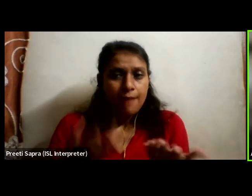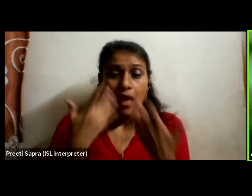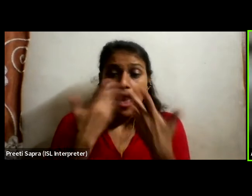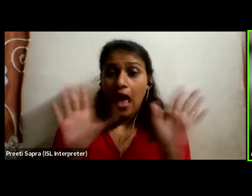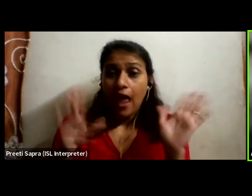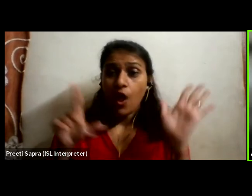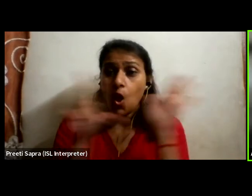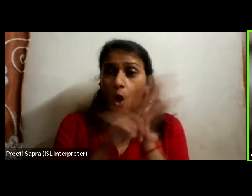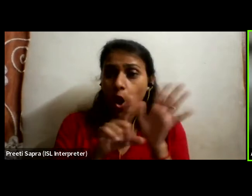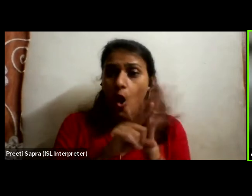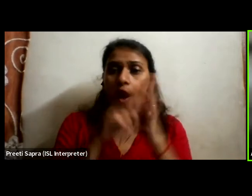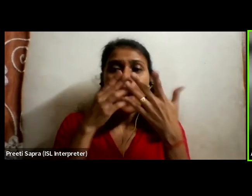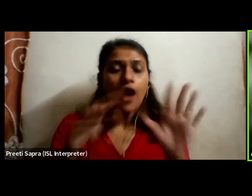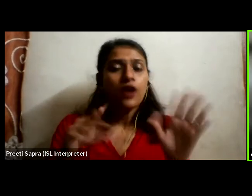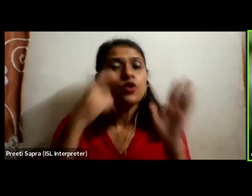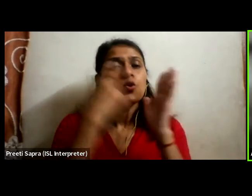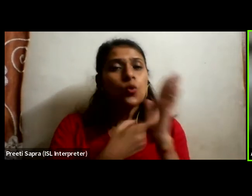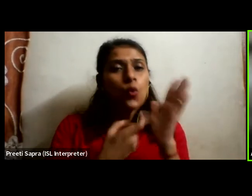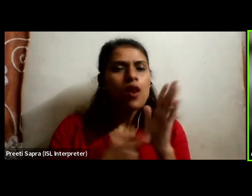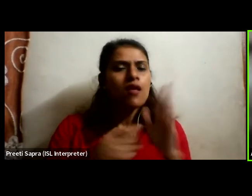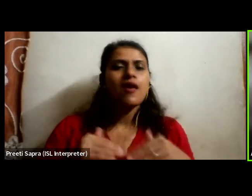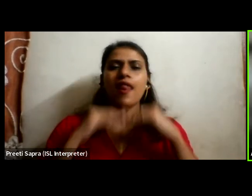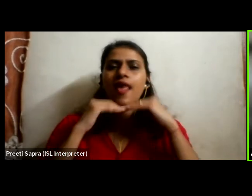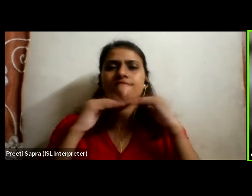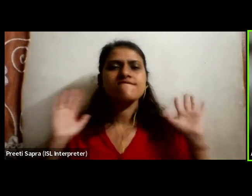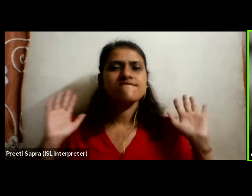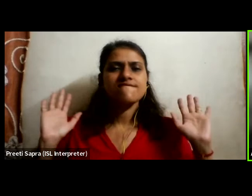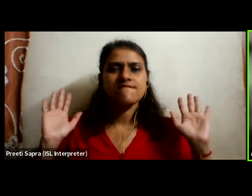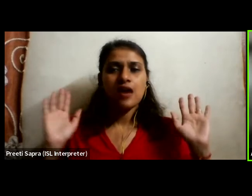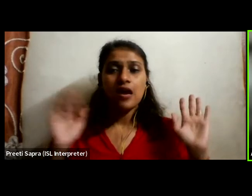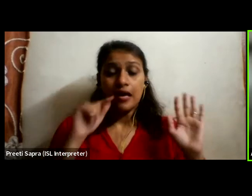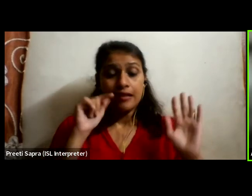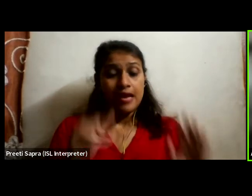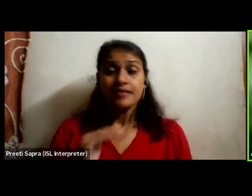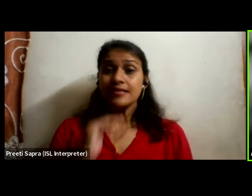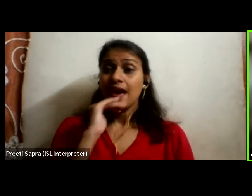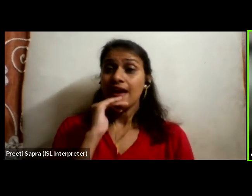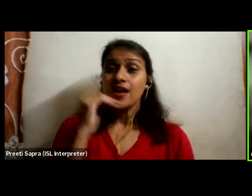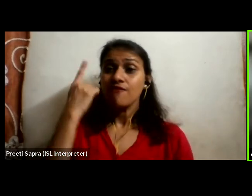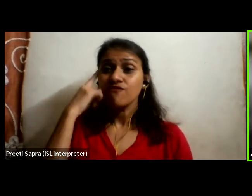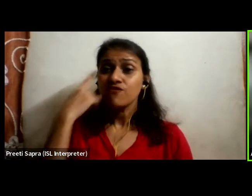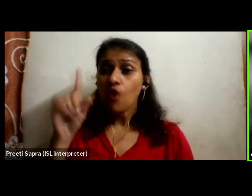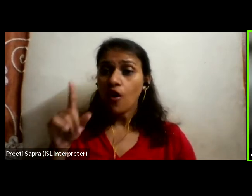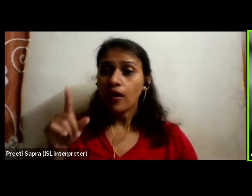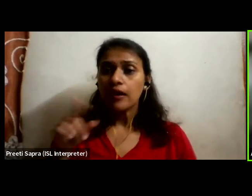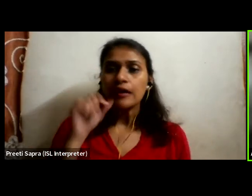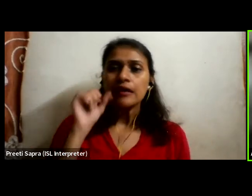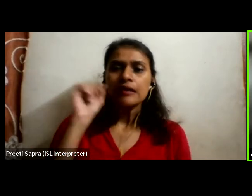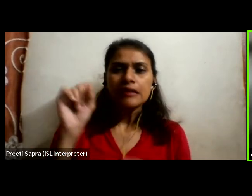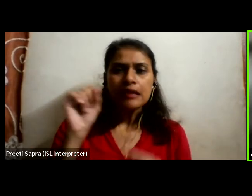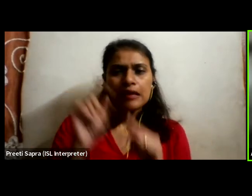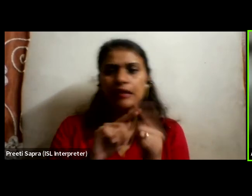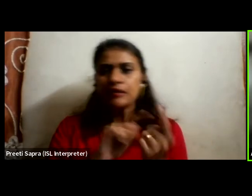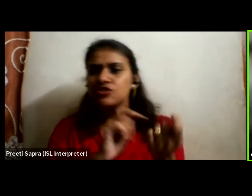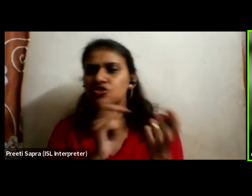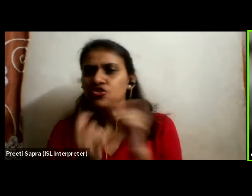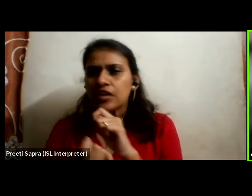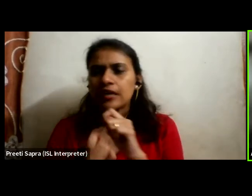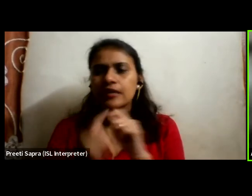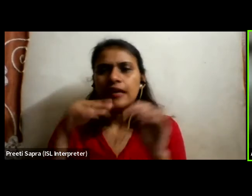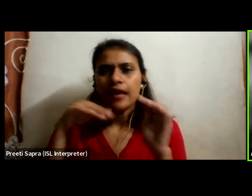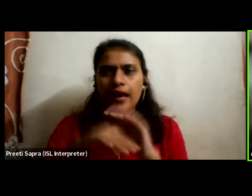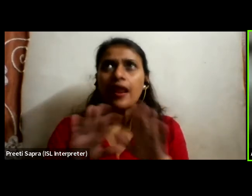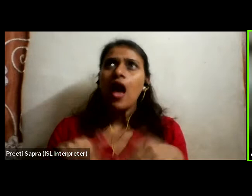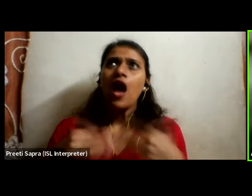of these regulations are going to be enough, any of these guidelines are going to be enough, is the degree to which they're able to cover